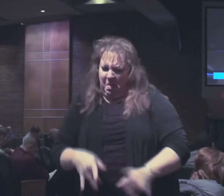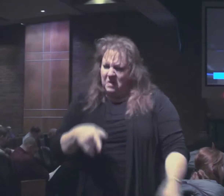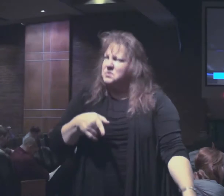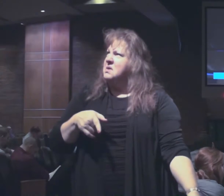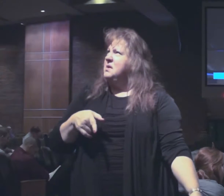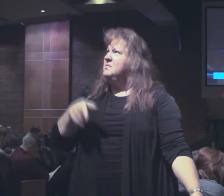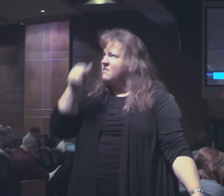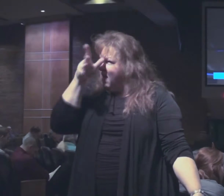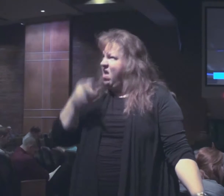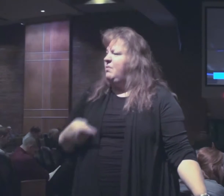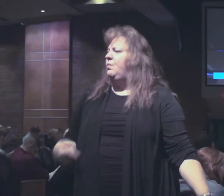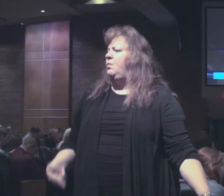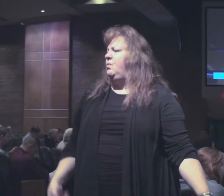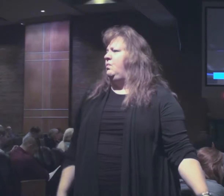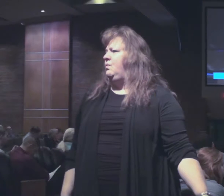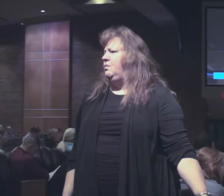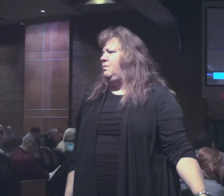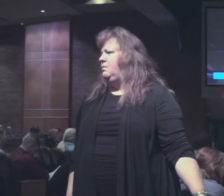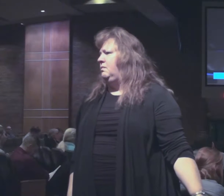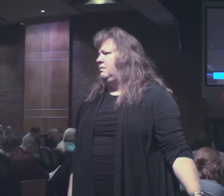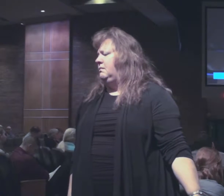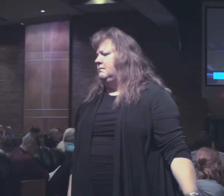the devil.